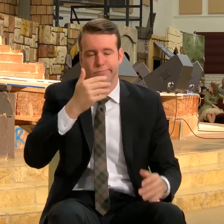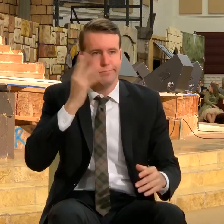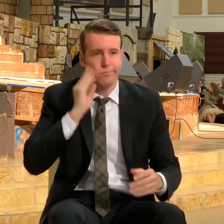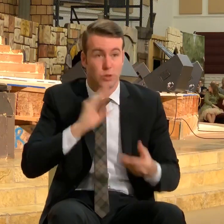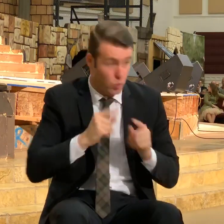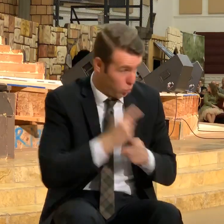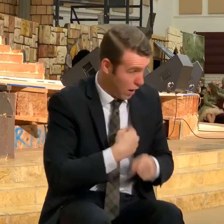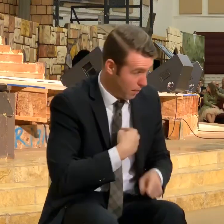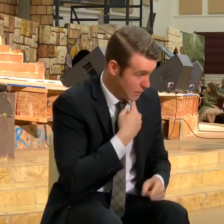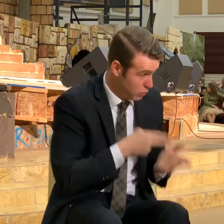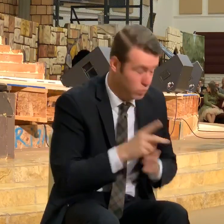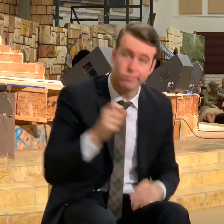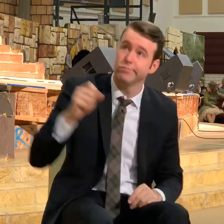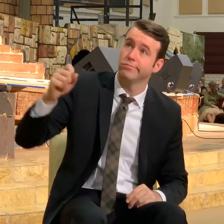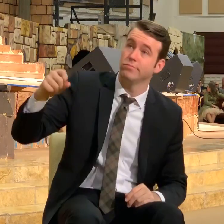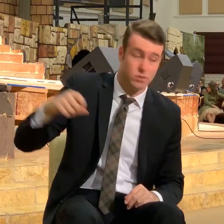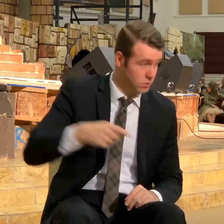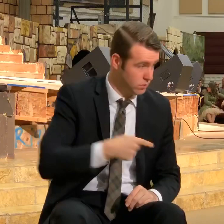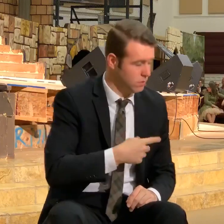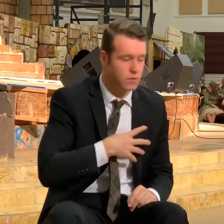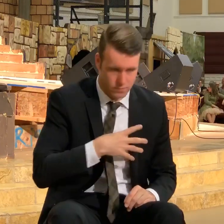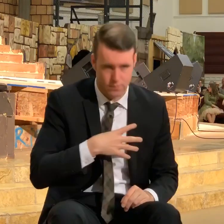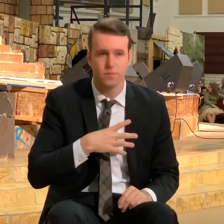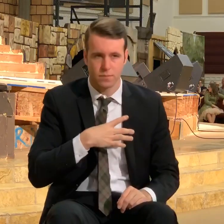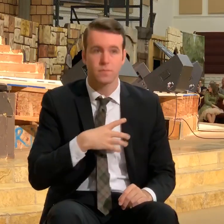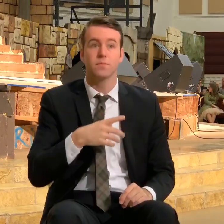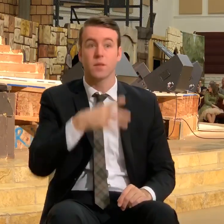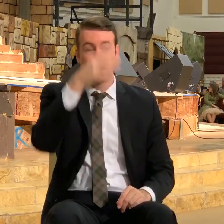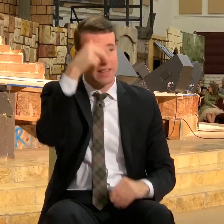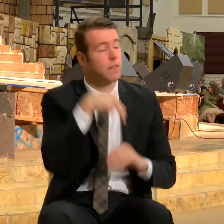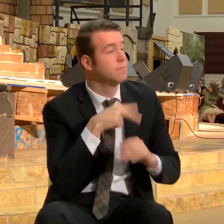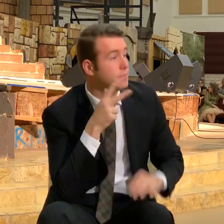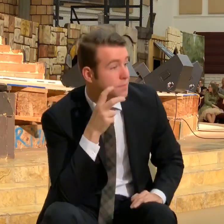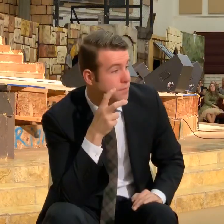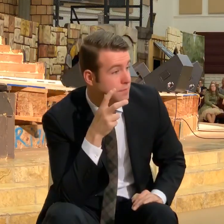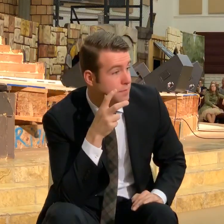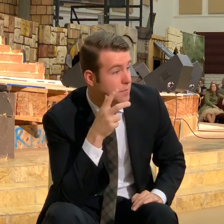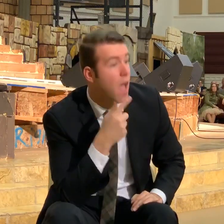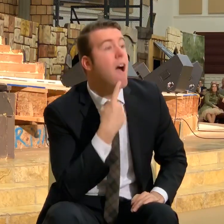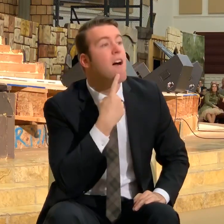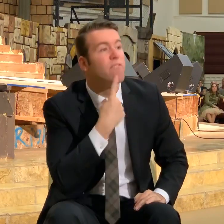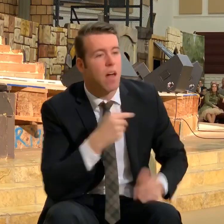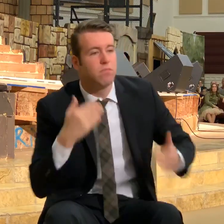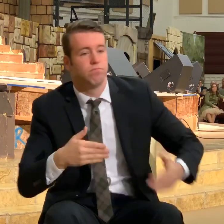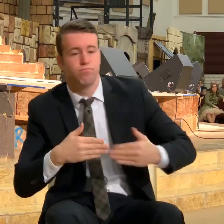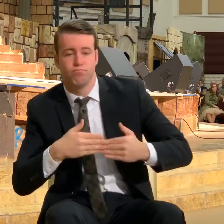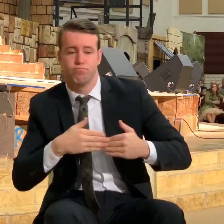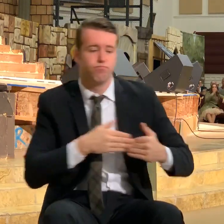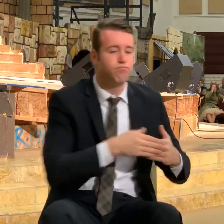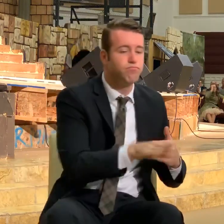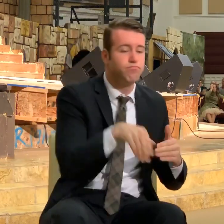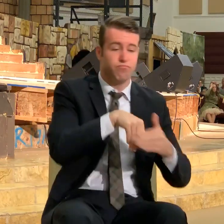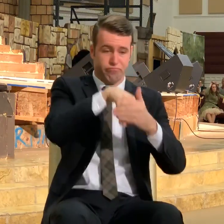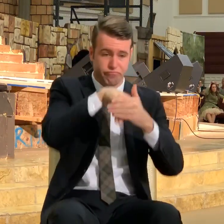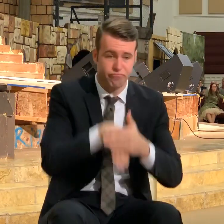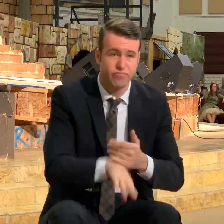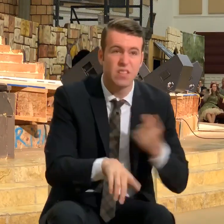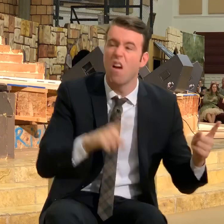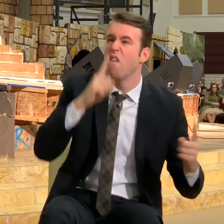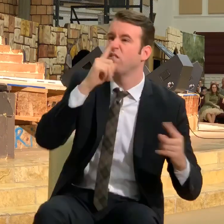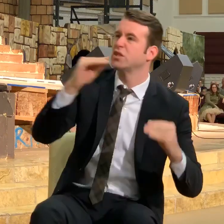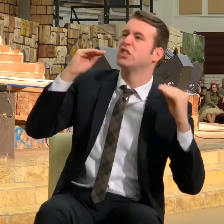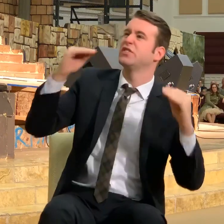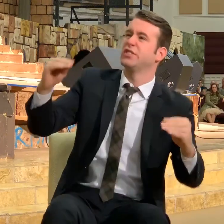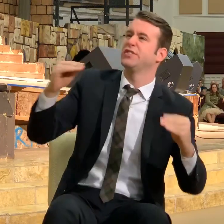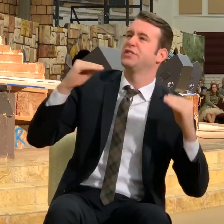truth, ain't it, Dad? And my dad stood there for a minute and walked in, and that man was sitting there holding court, just teaching false